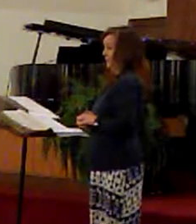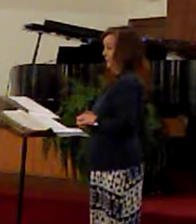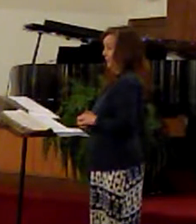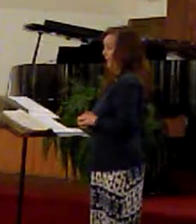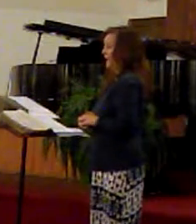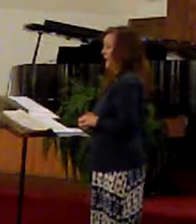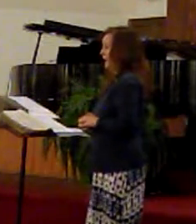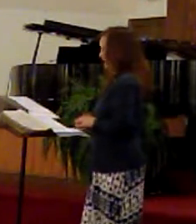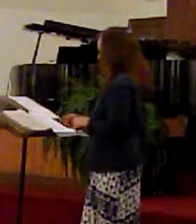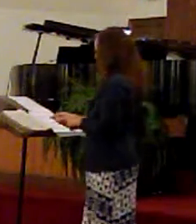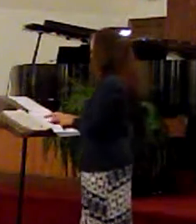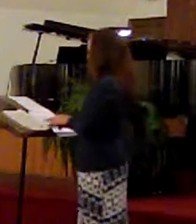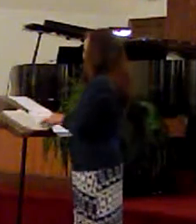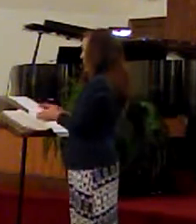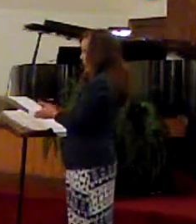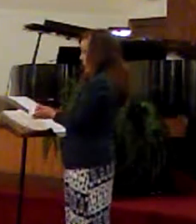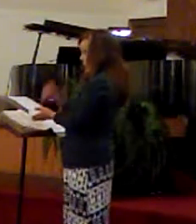else.